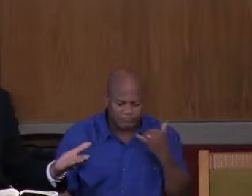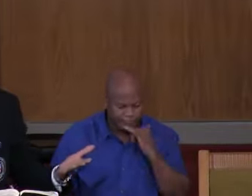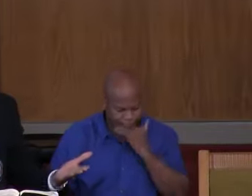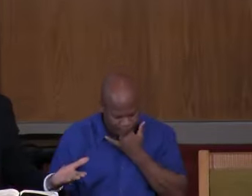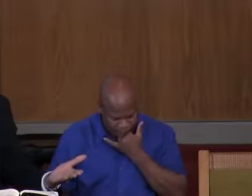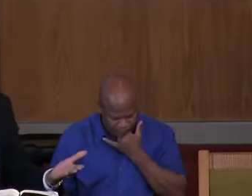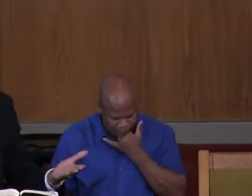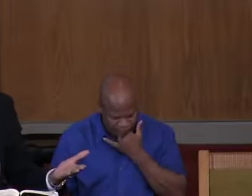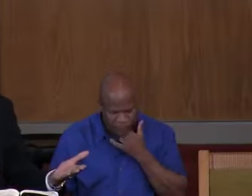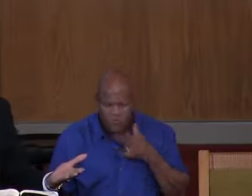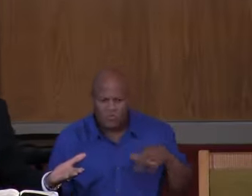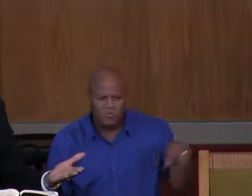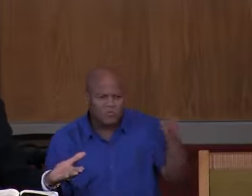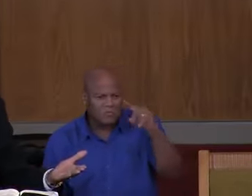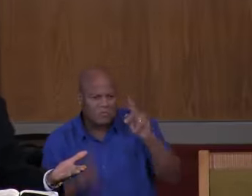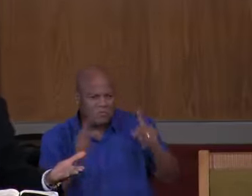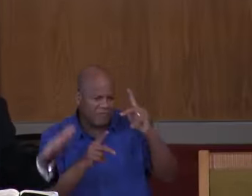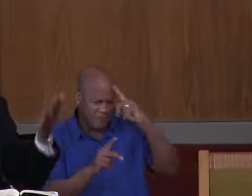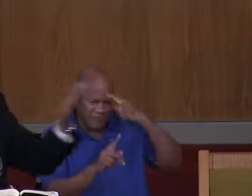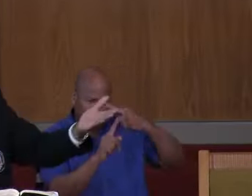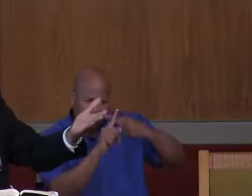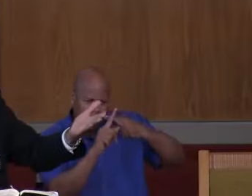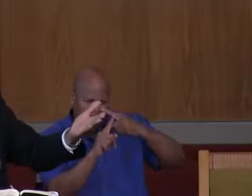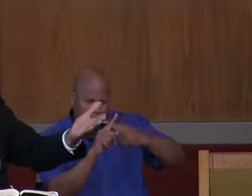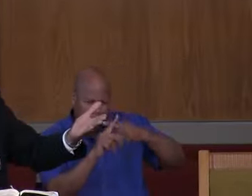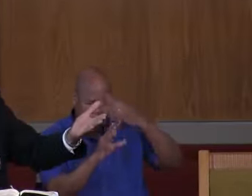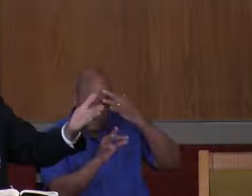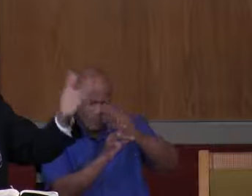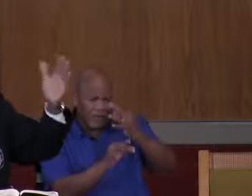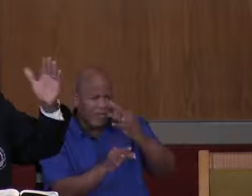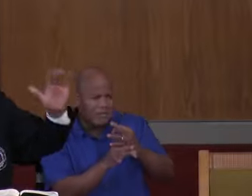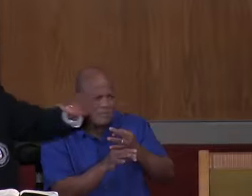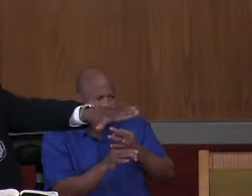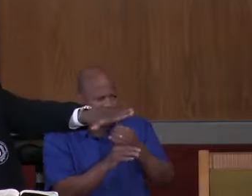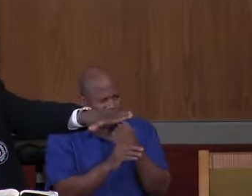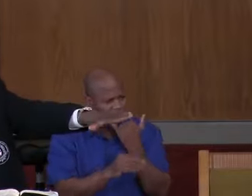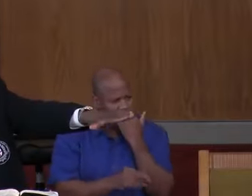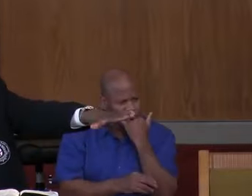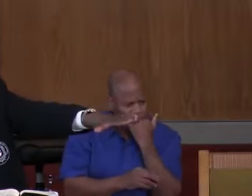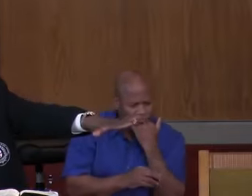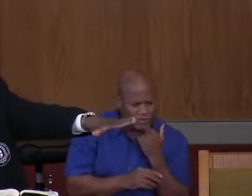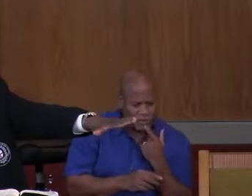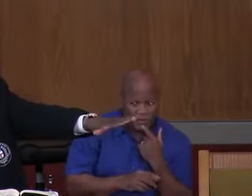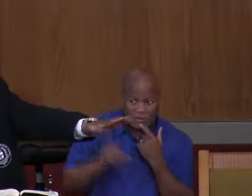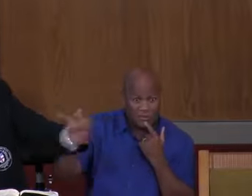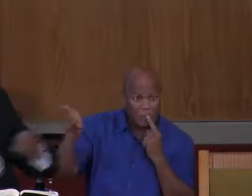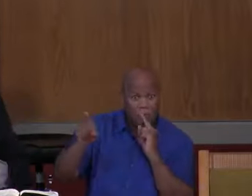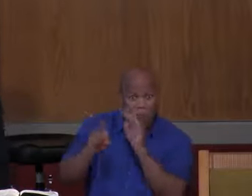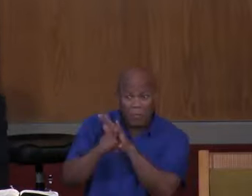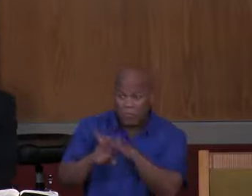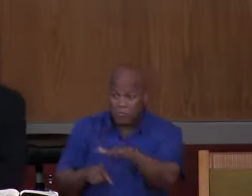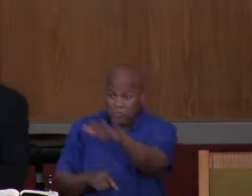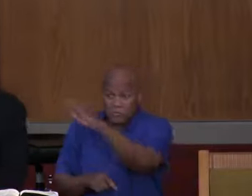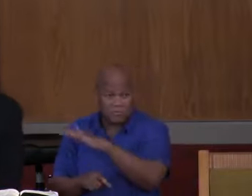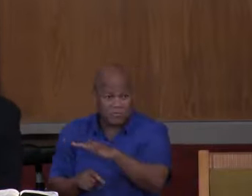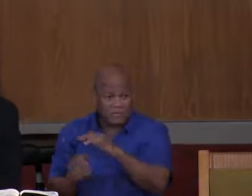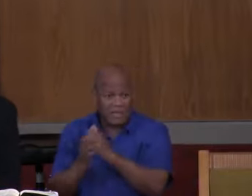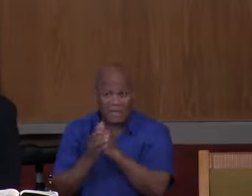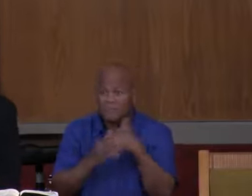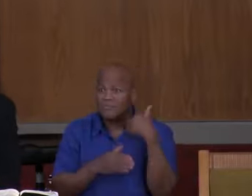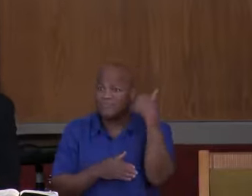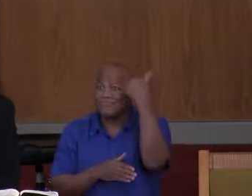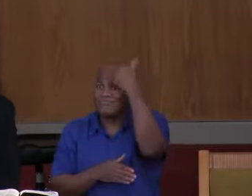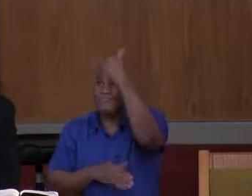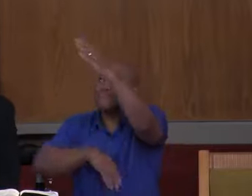we equate, either metaphorically or analogous, that the promised land of Canaan is a foreshadow of